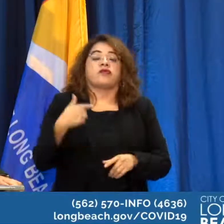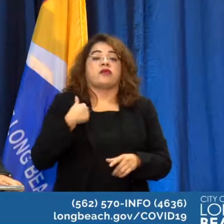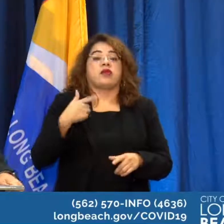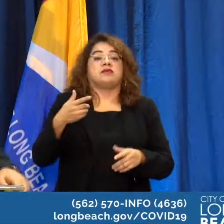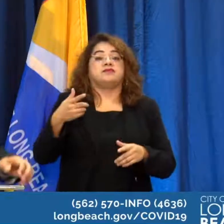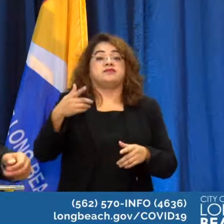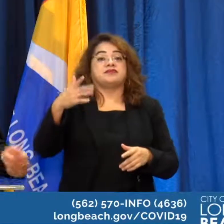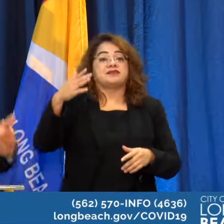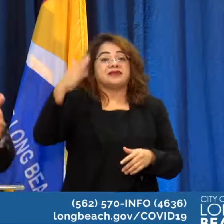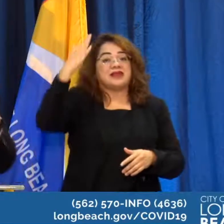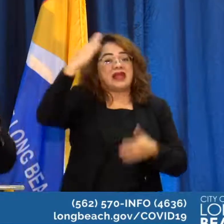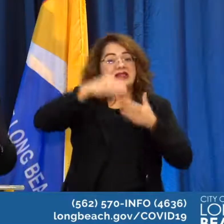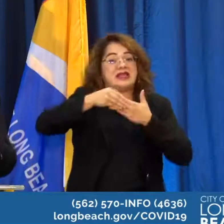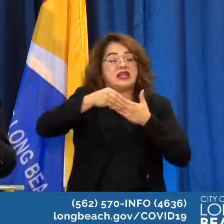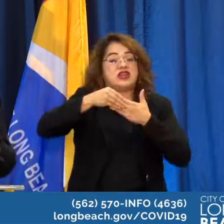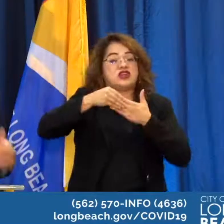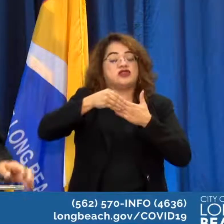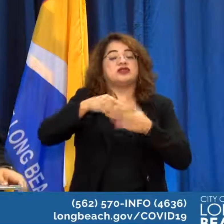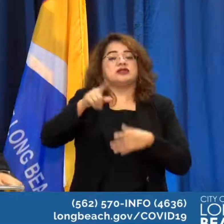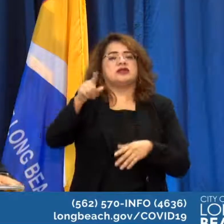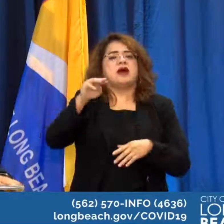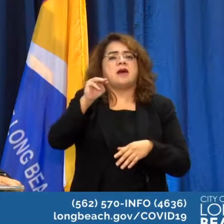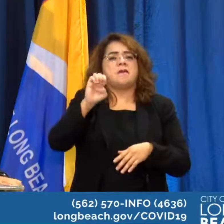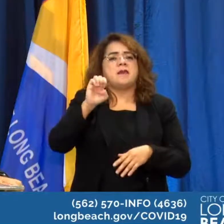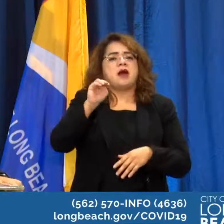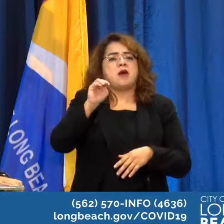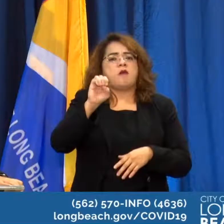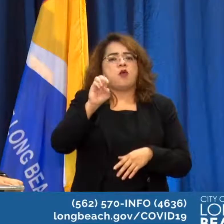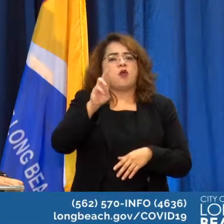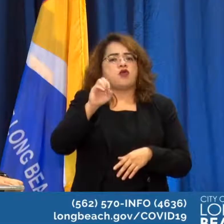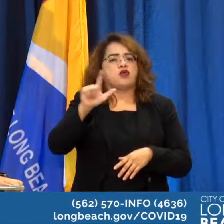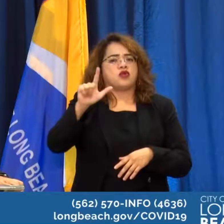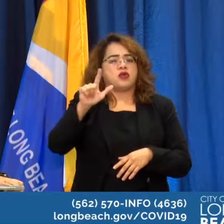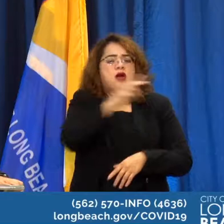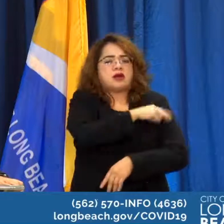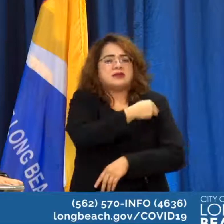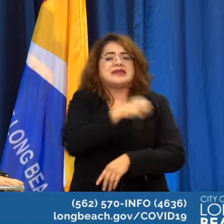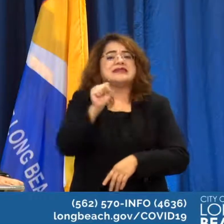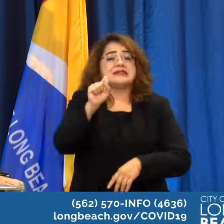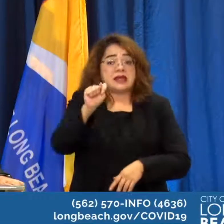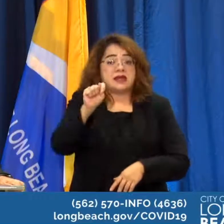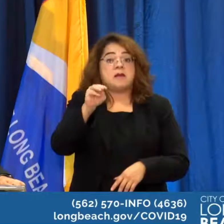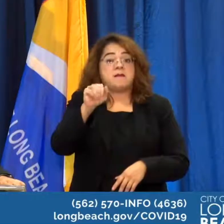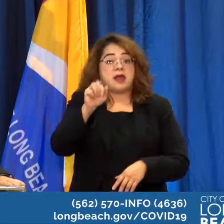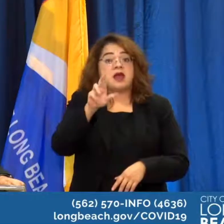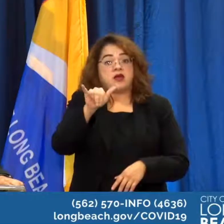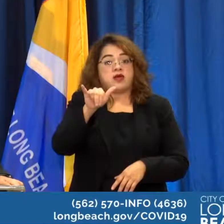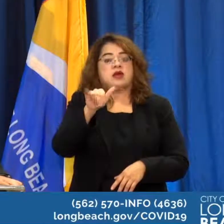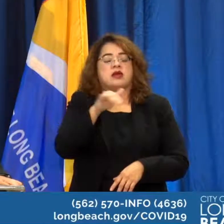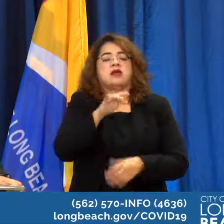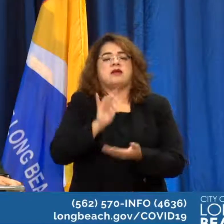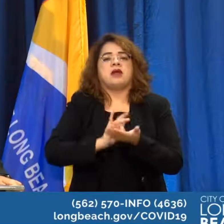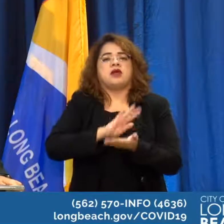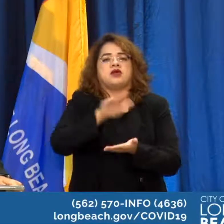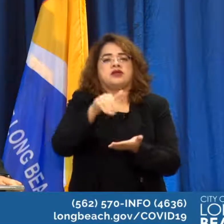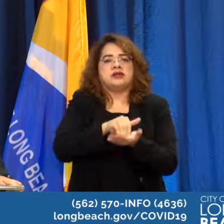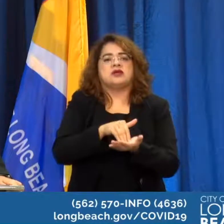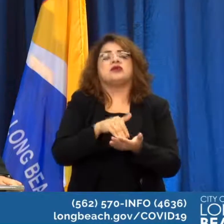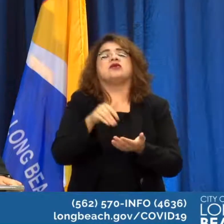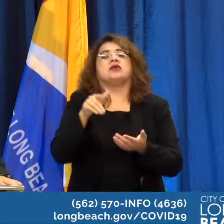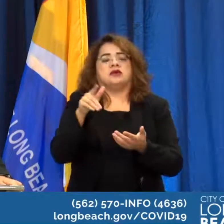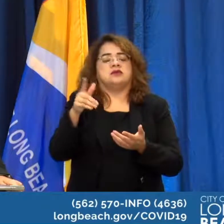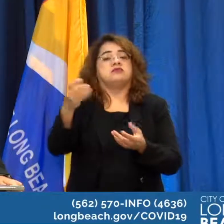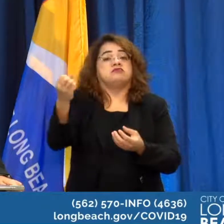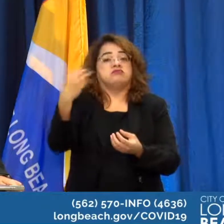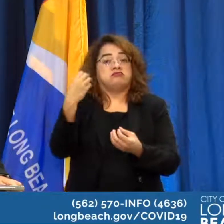of the hospital systems here at Memorial and St. Mary Medical Center. Both have shared with me